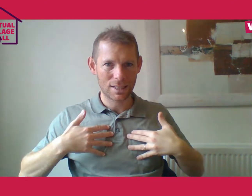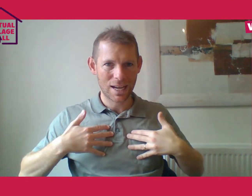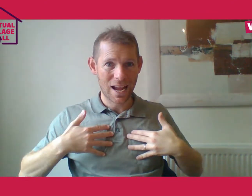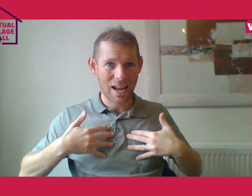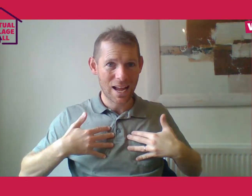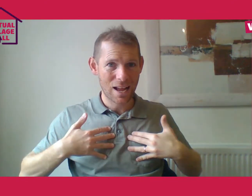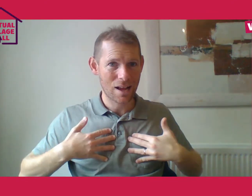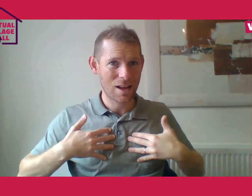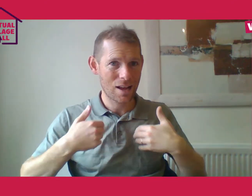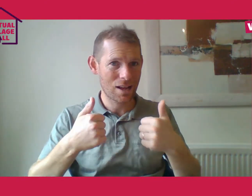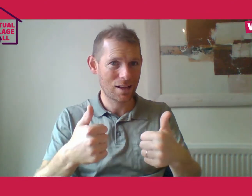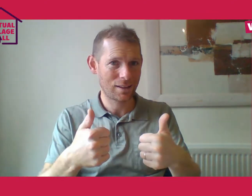Mental health.